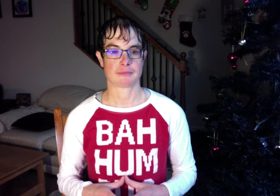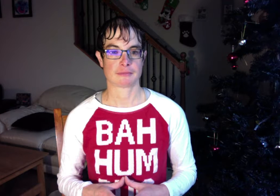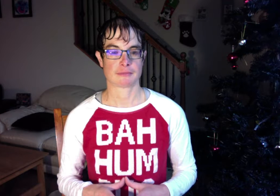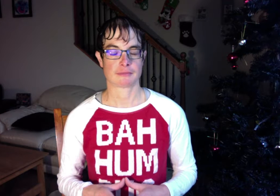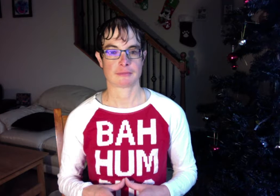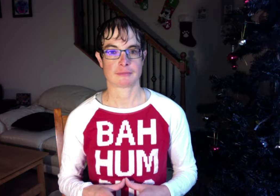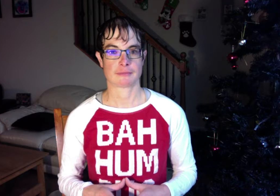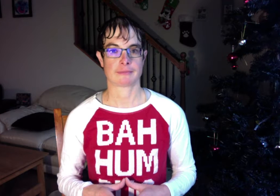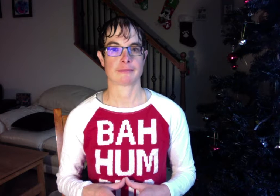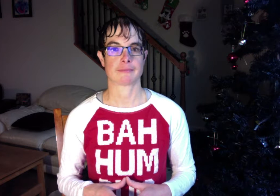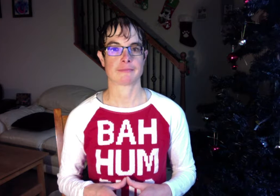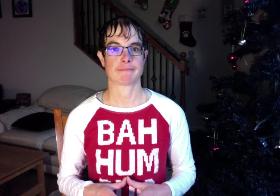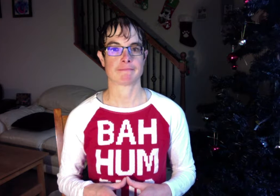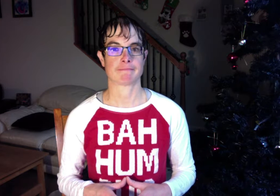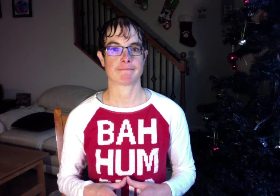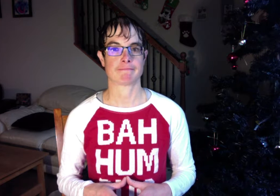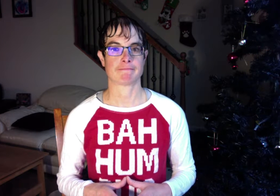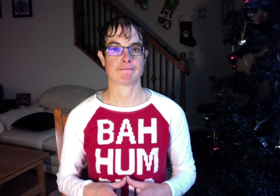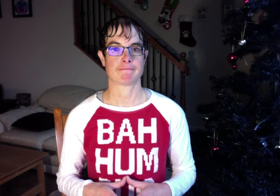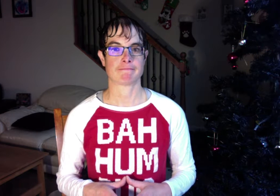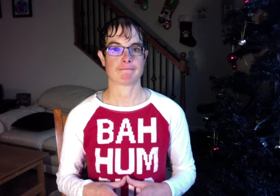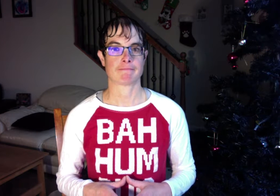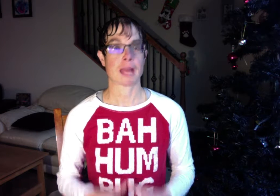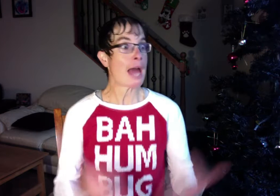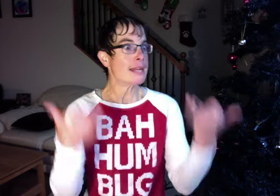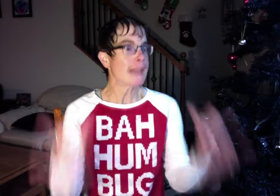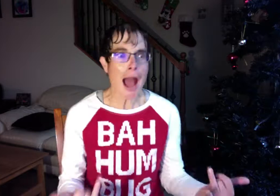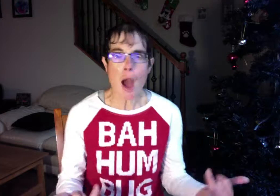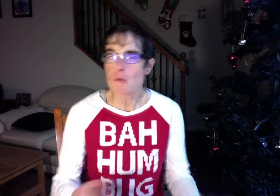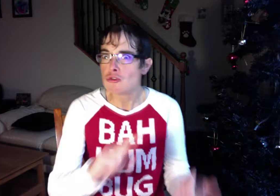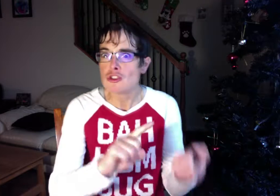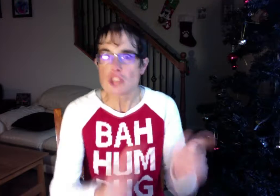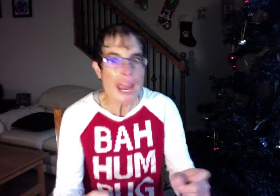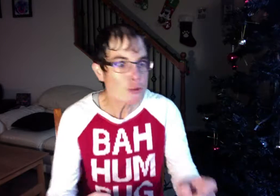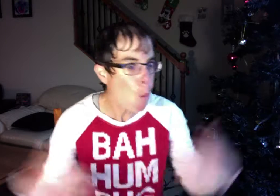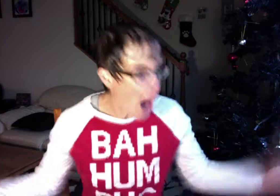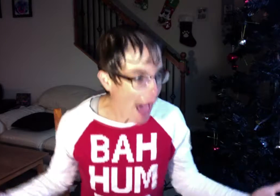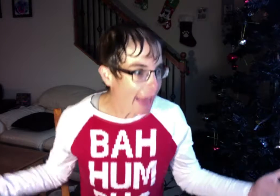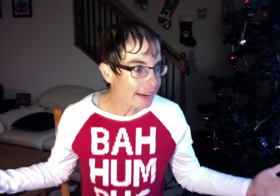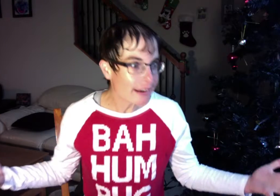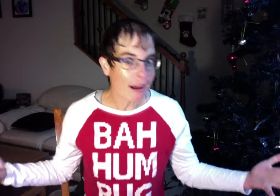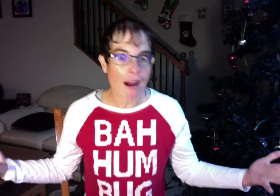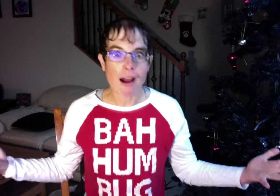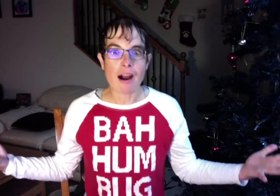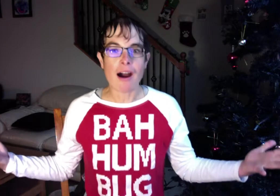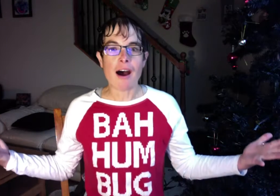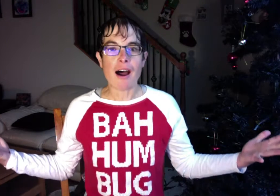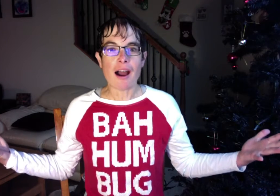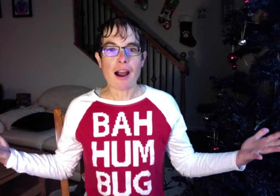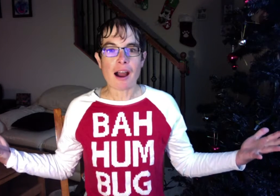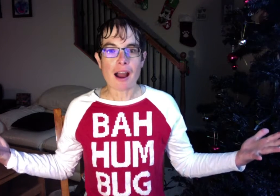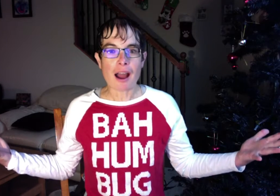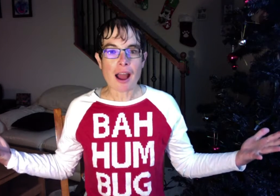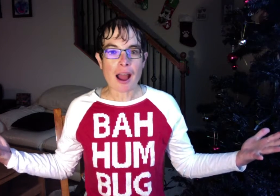Now, I want peanut butter and tail jelly because something has changed. Something huge has changed, right? I want Peanut Butter to tell